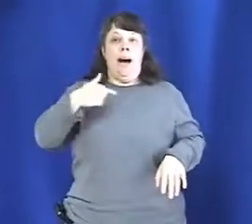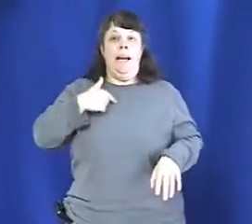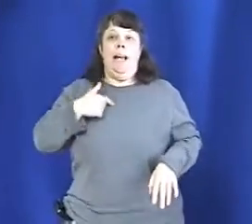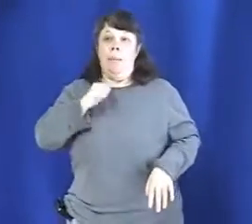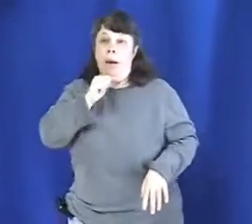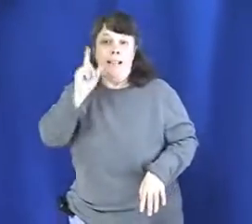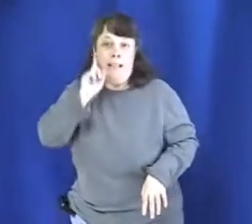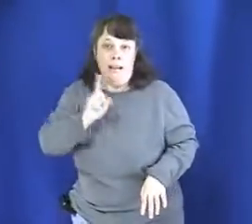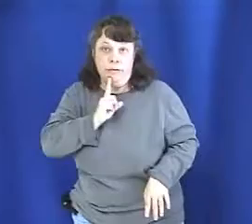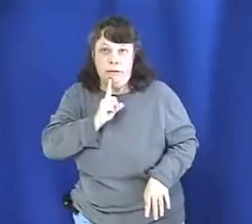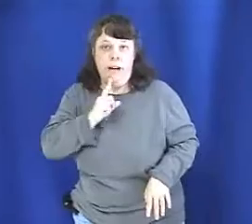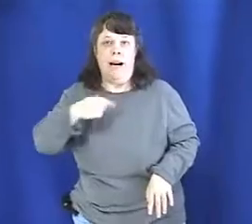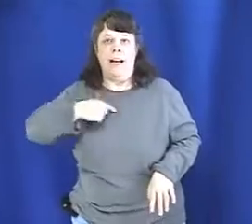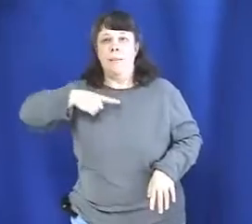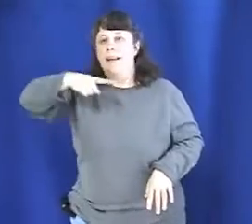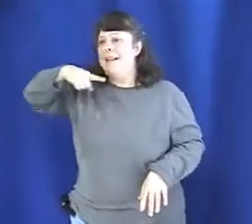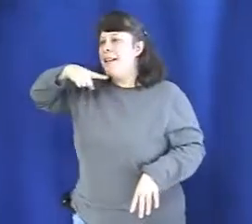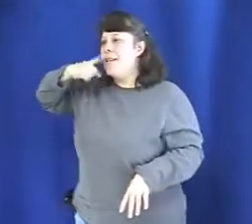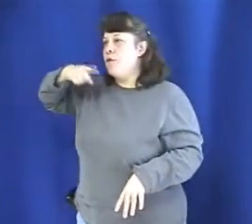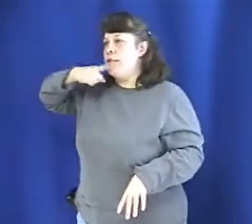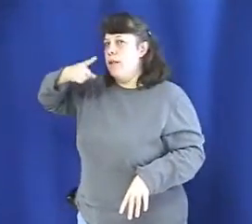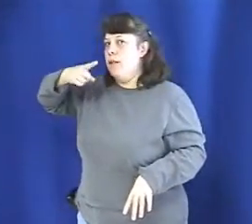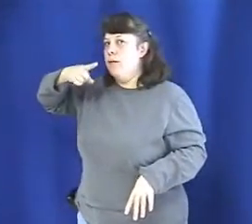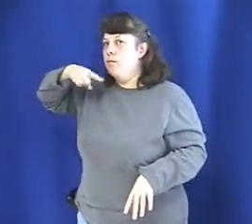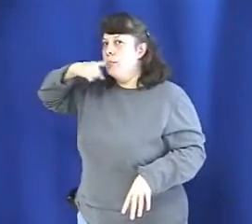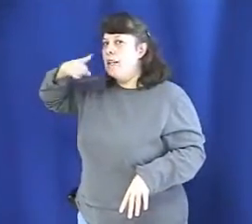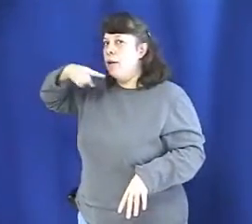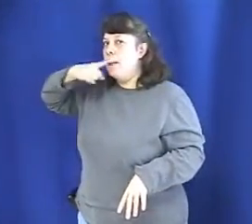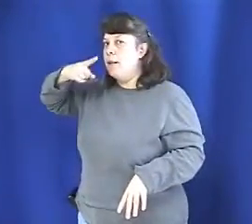I am not deaf, I am hearing, hearing,